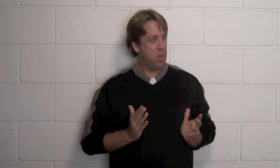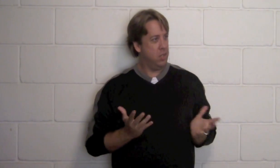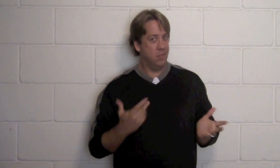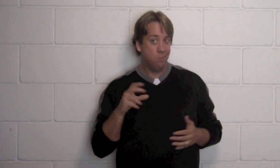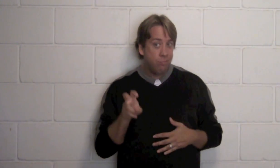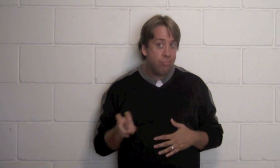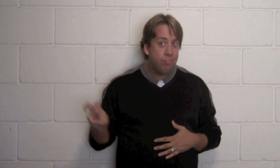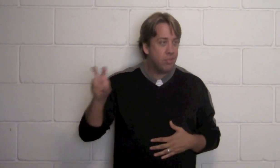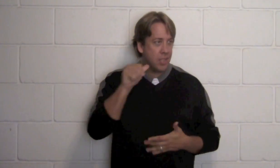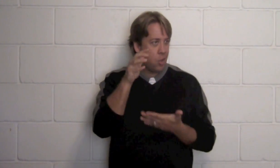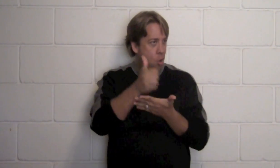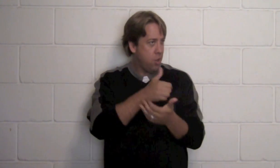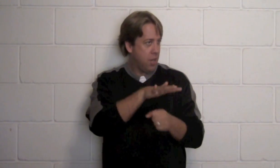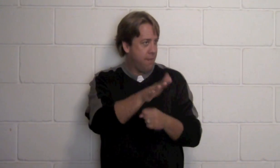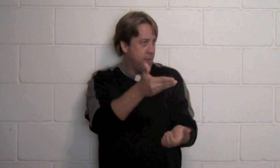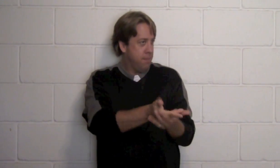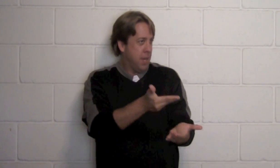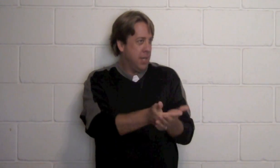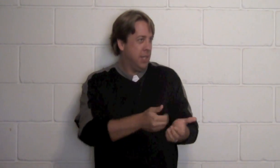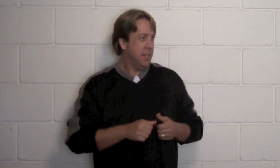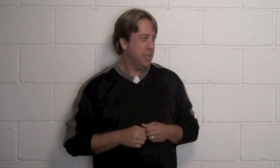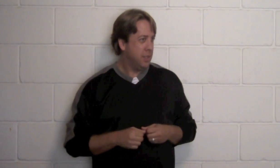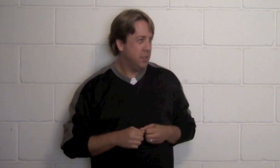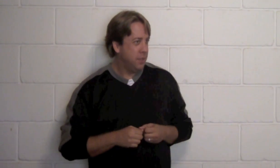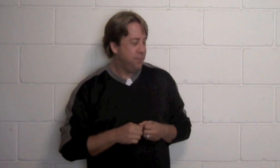I'm a performer. I travel around. I don't earn enough money."